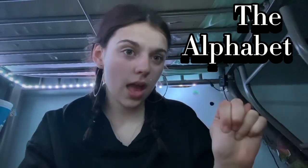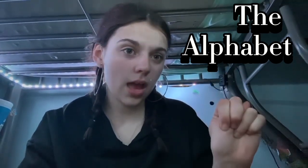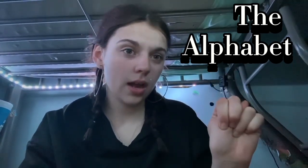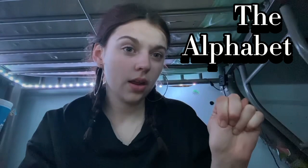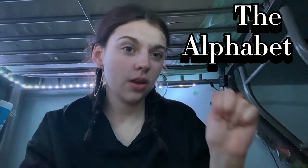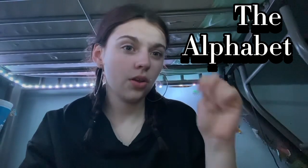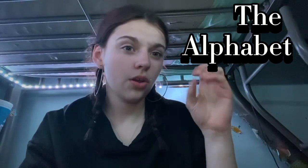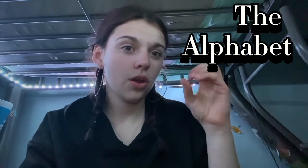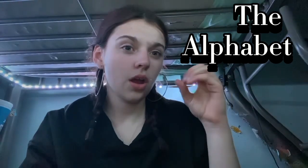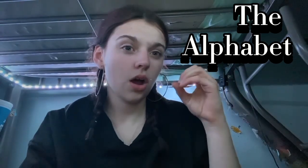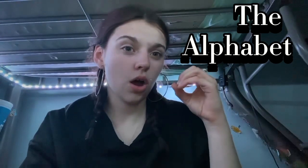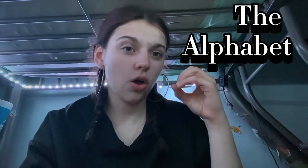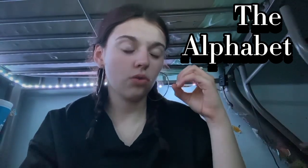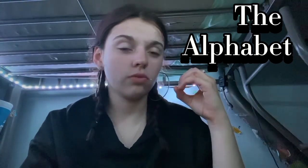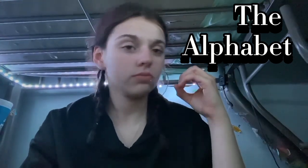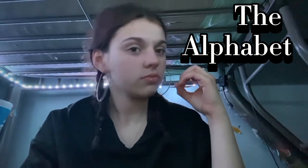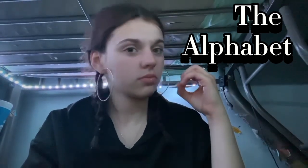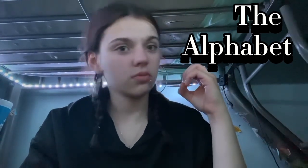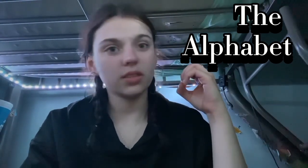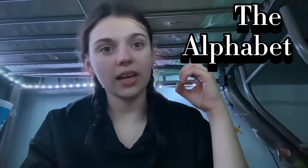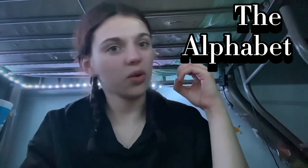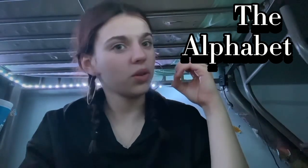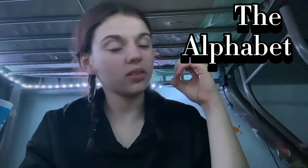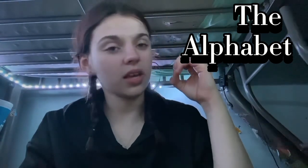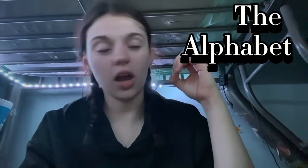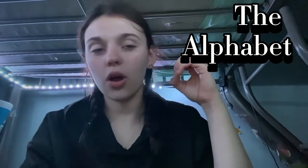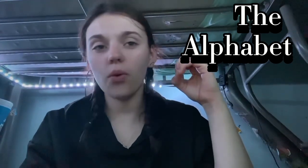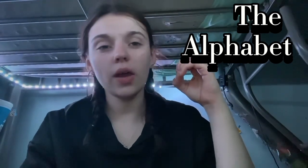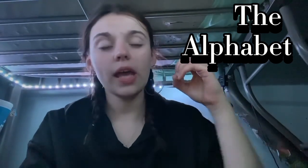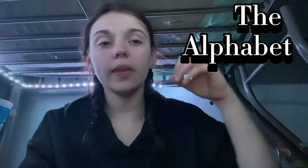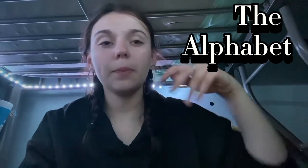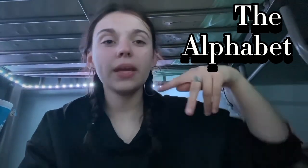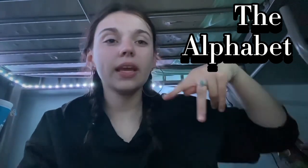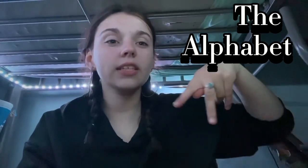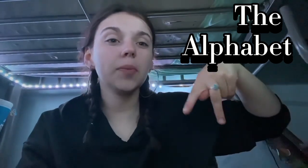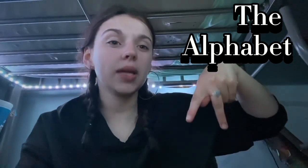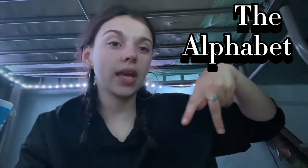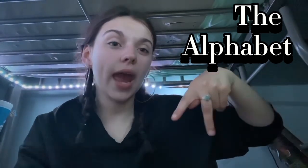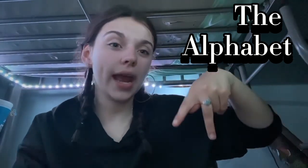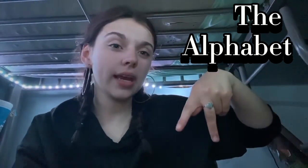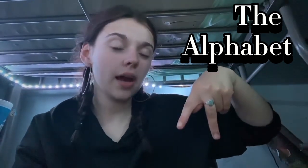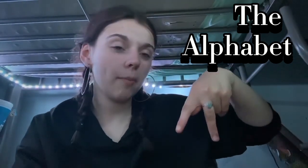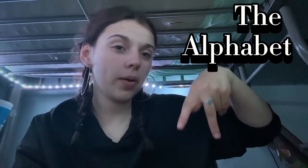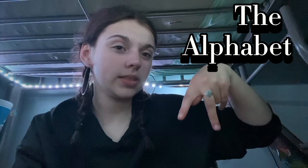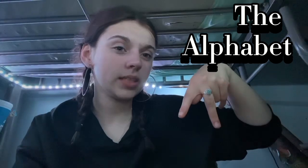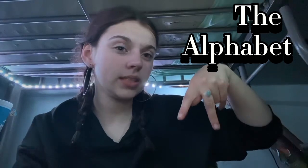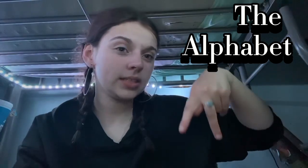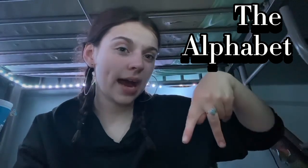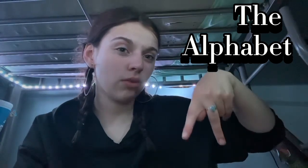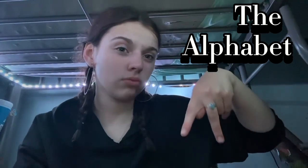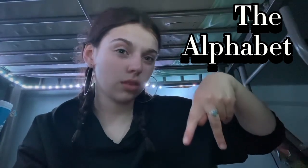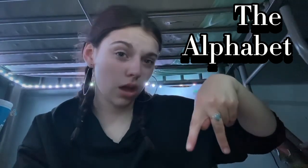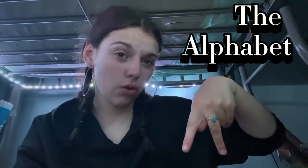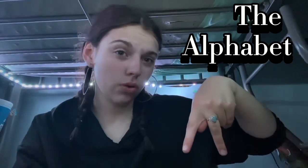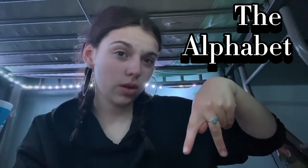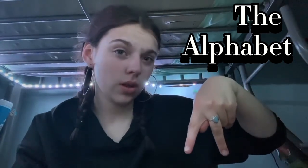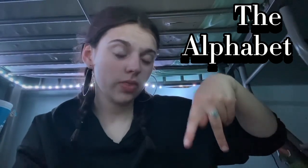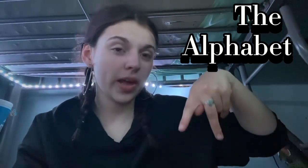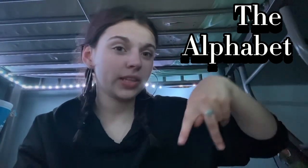N, O, exactly what it looks like, O. And then P is going to be a K, but down low. That is